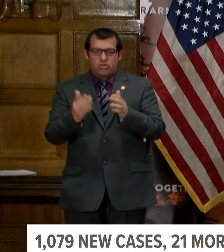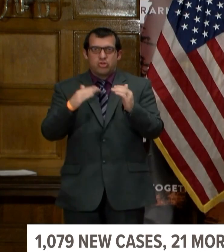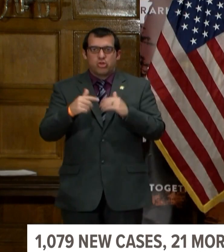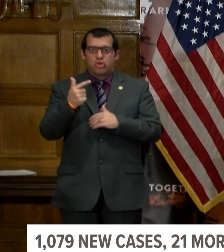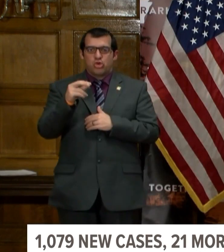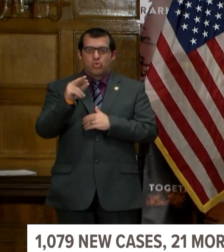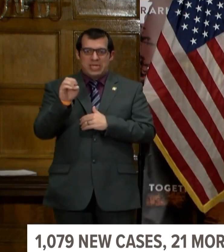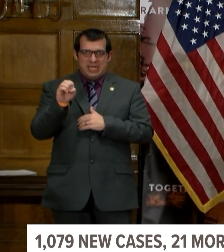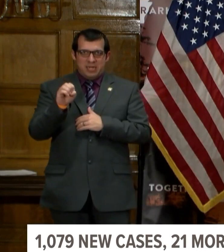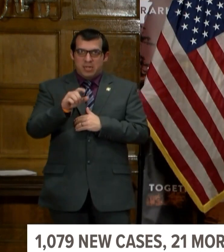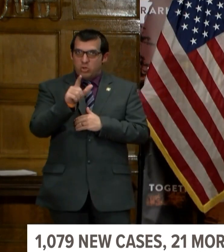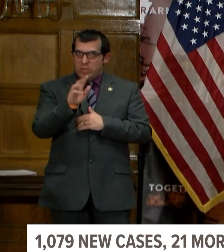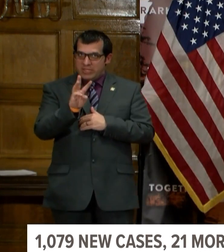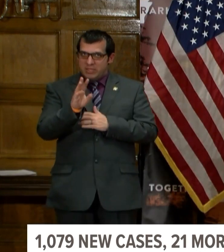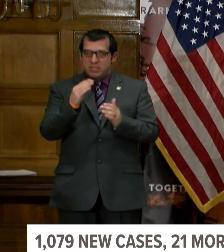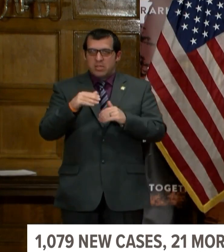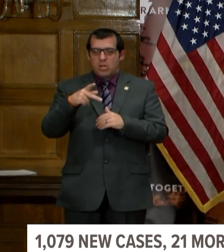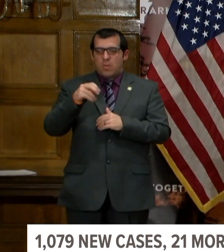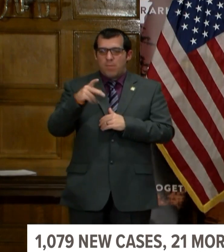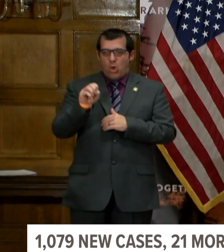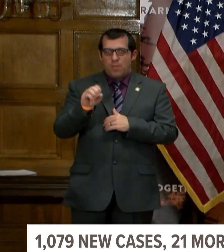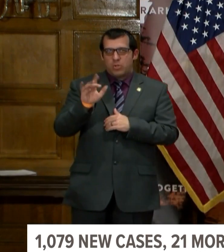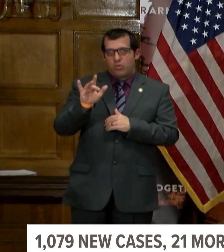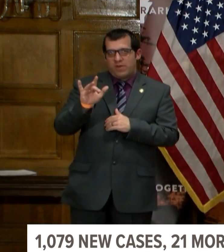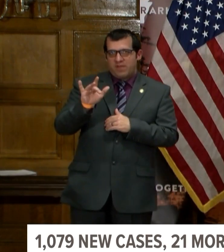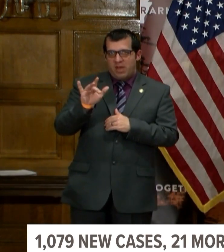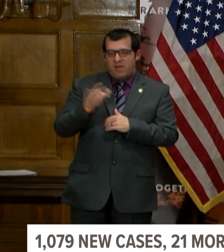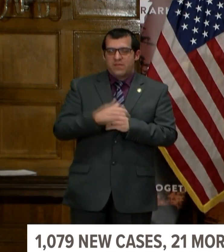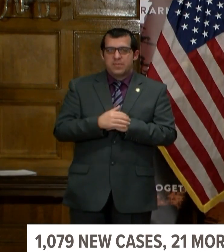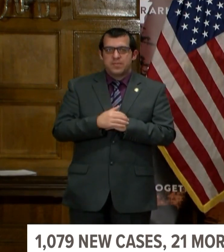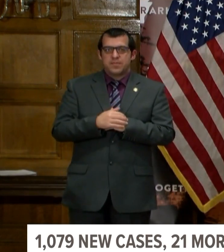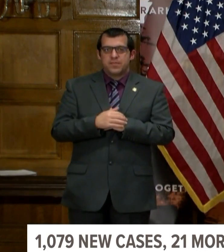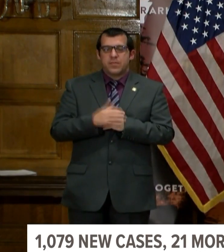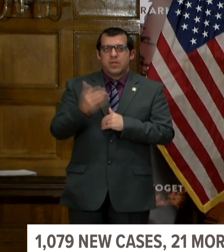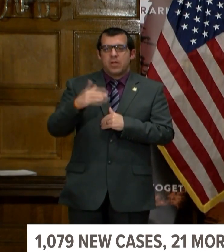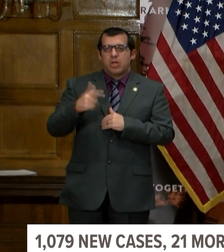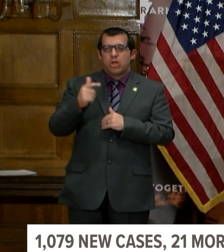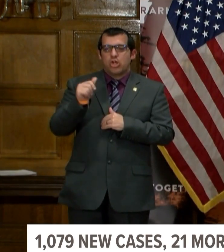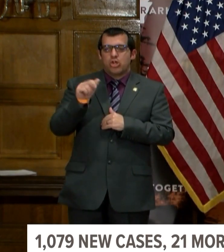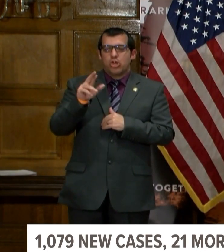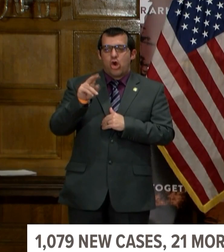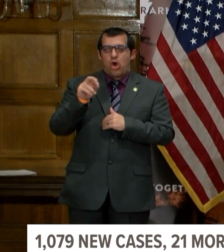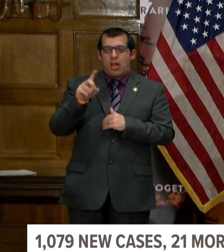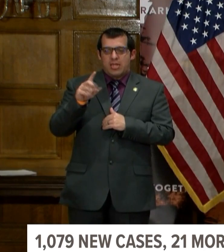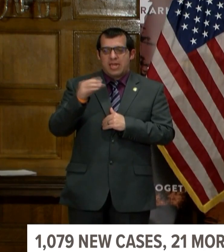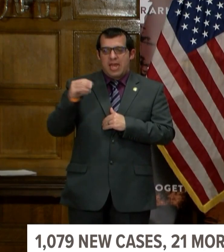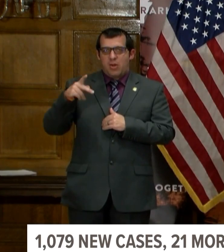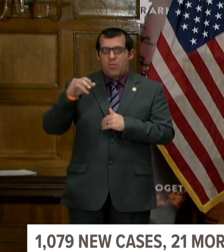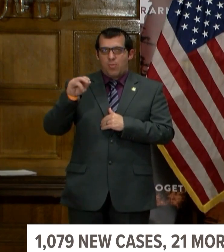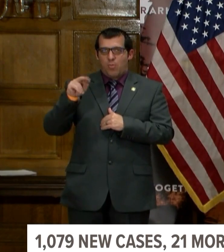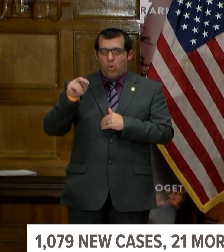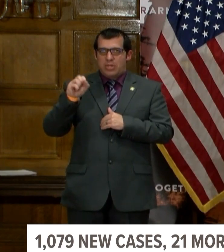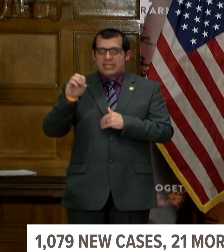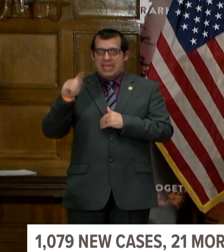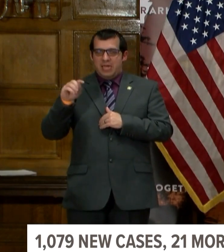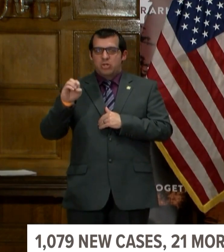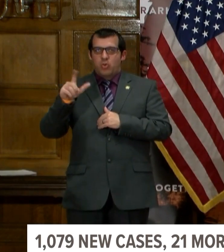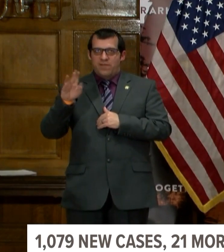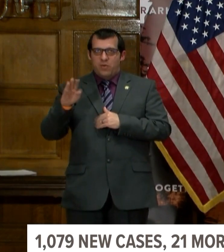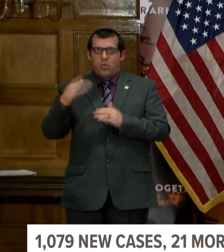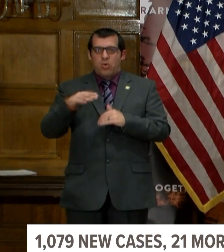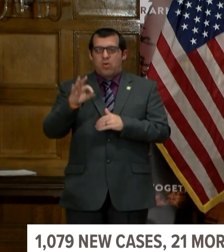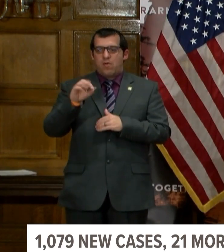Greene, 26, Pope, 25, Garland and Poinsett, 24,